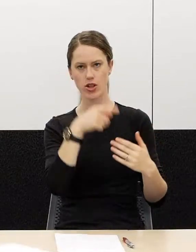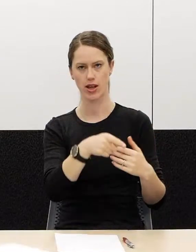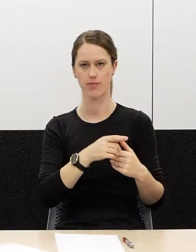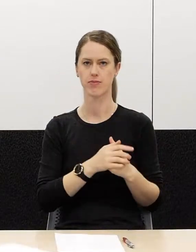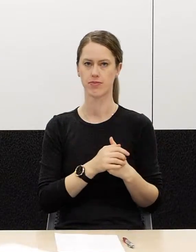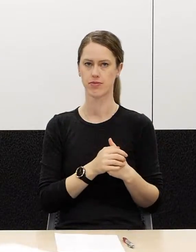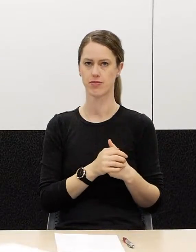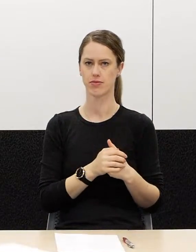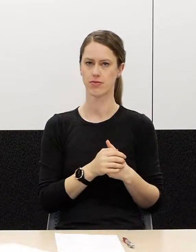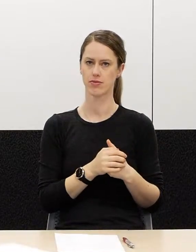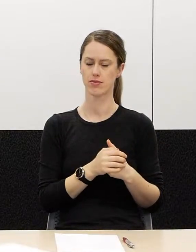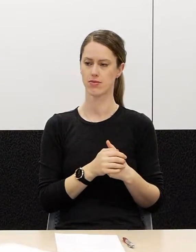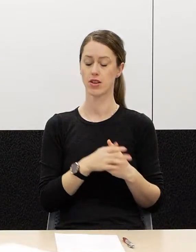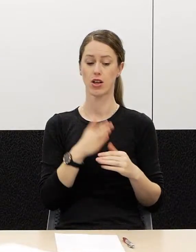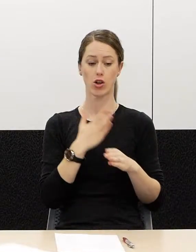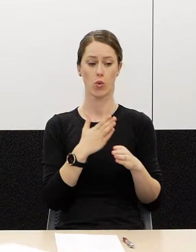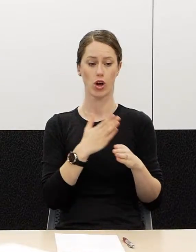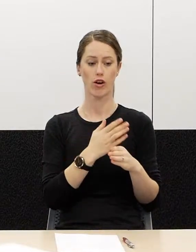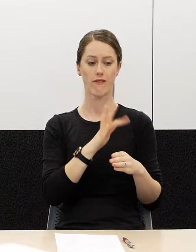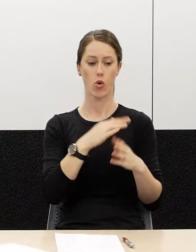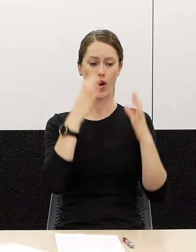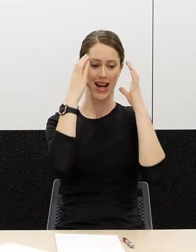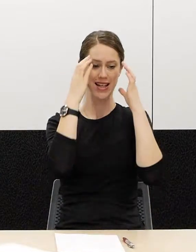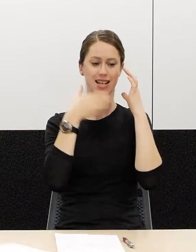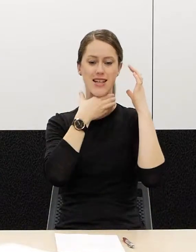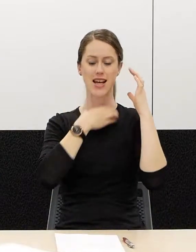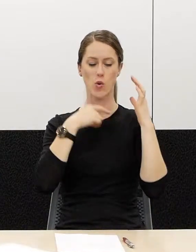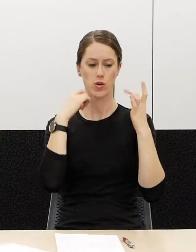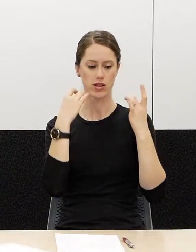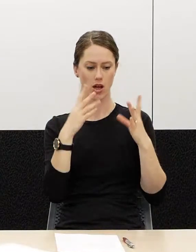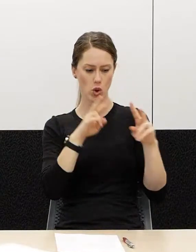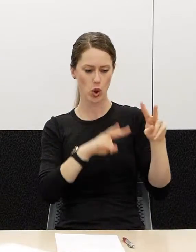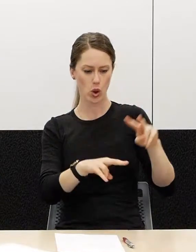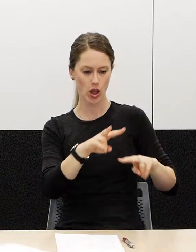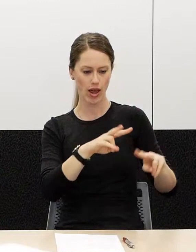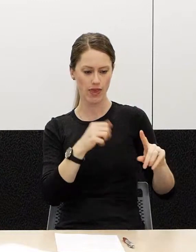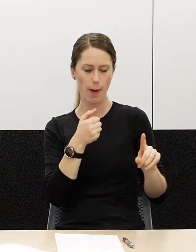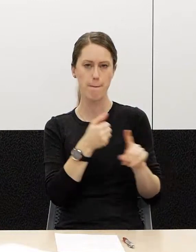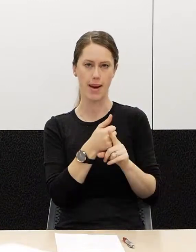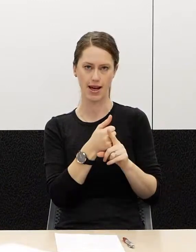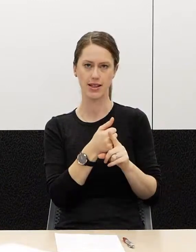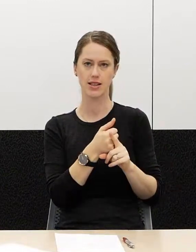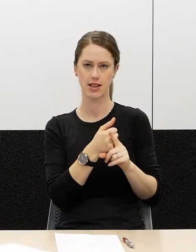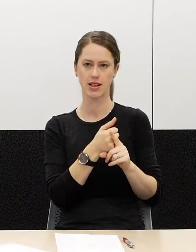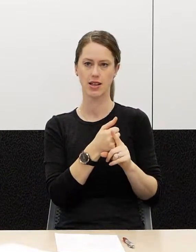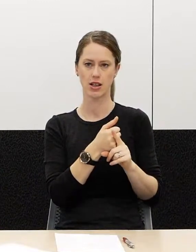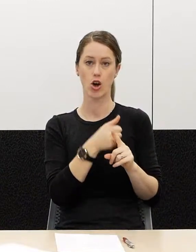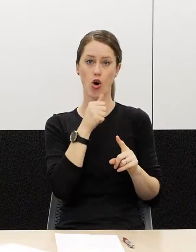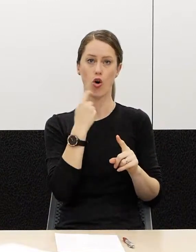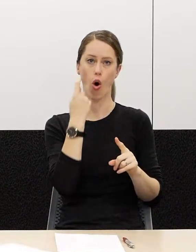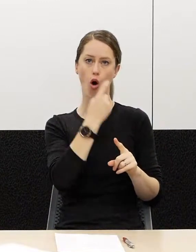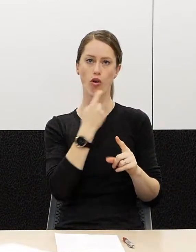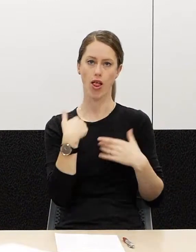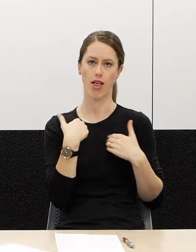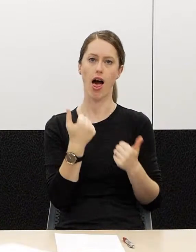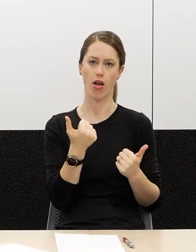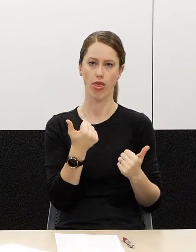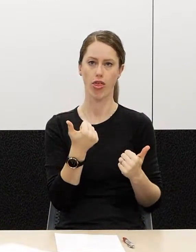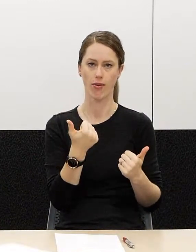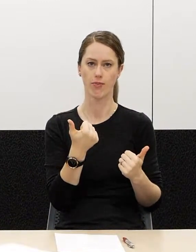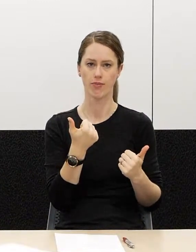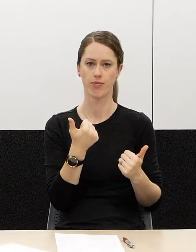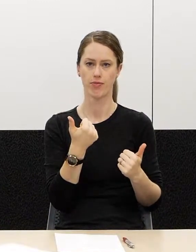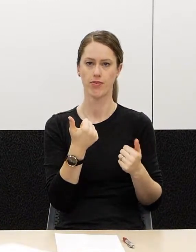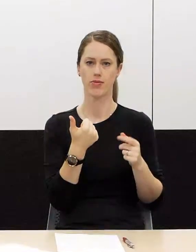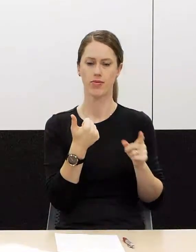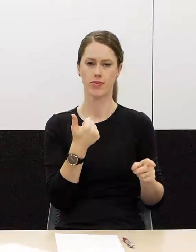know that the work that will be done around head and neck will begin to look at the impact of on your oral health for. And